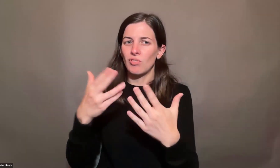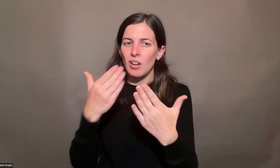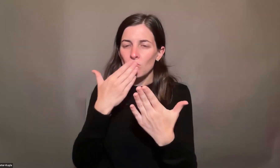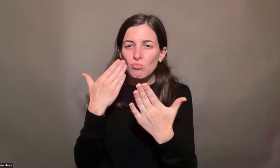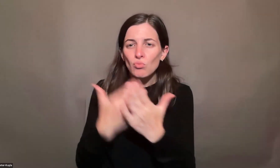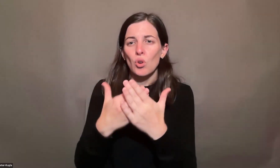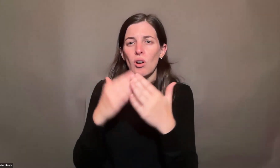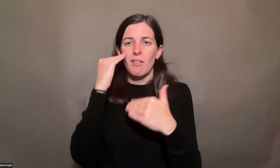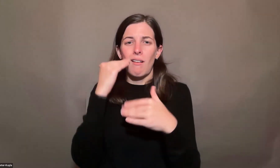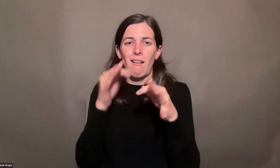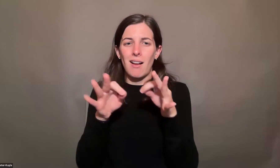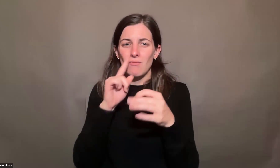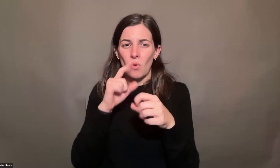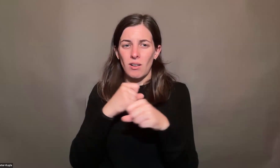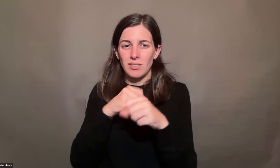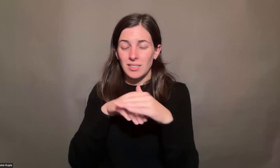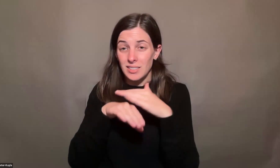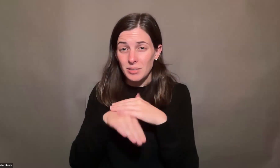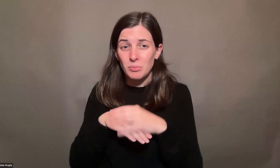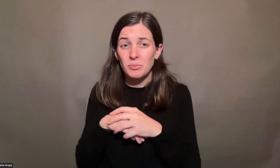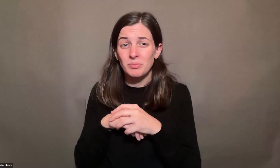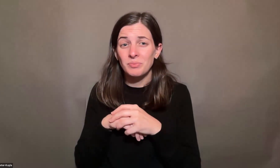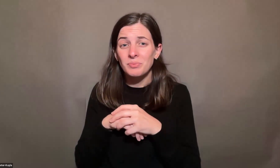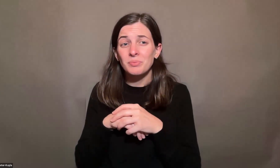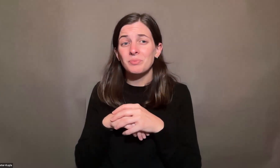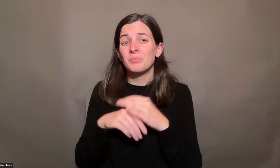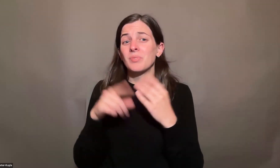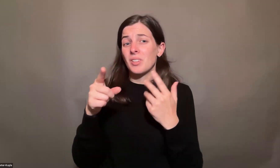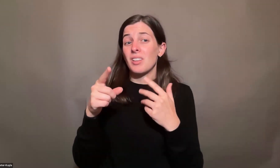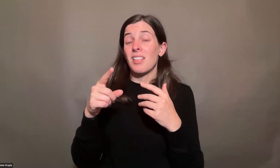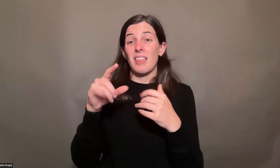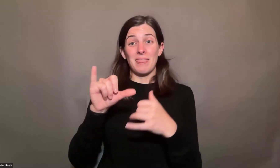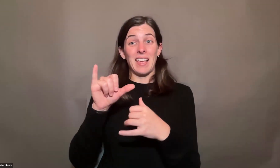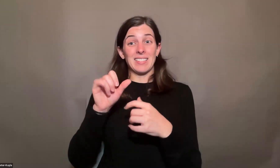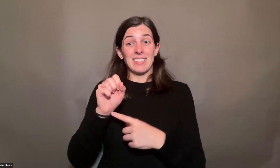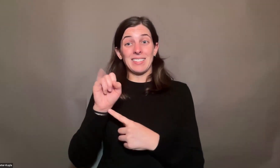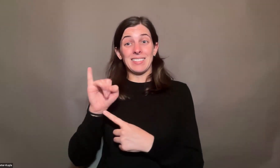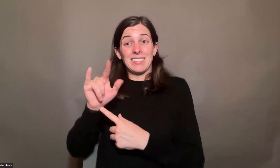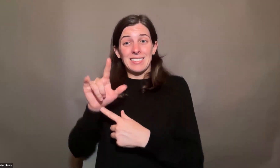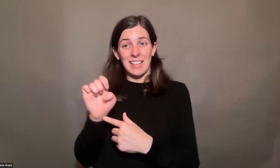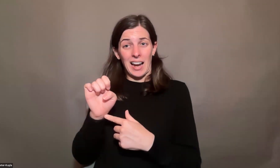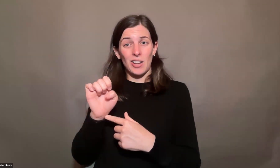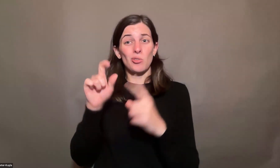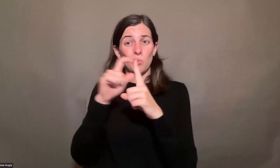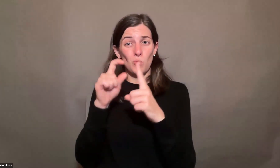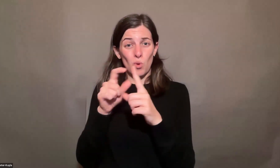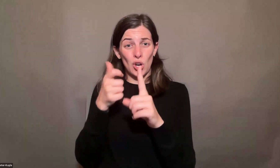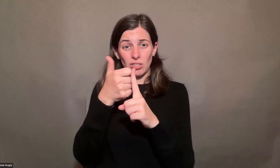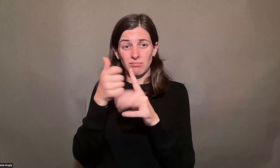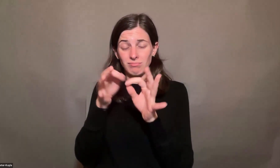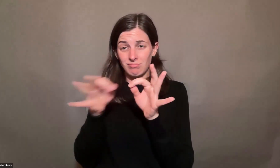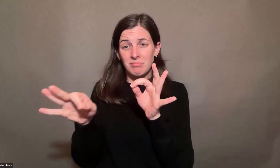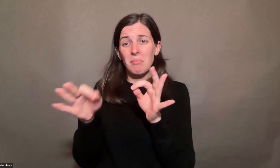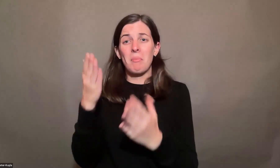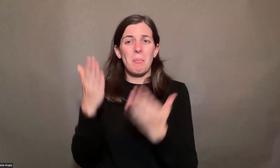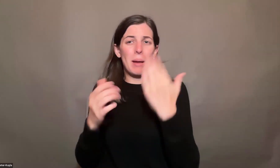word of warning as well that the styled headings in Word are not necessarily accessible from the outset. They might often use like a really thin font or a light